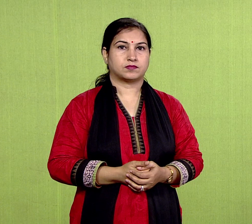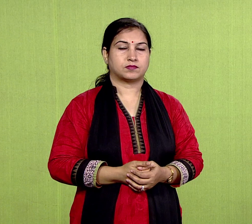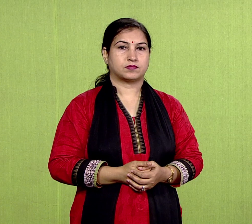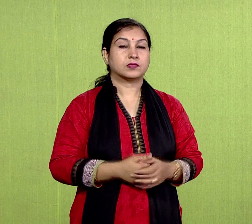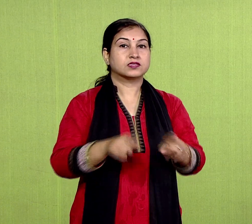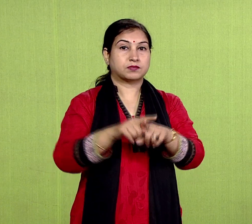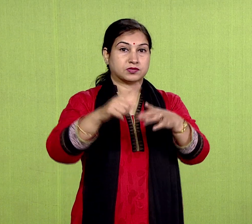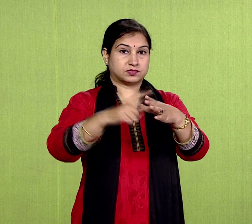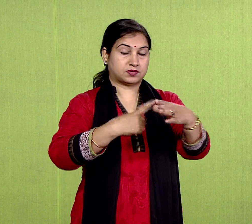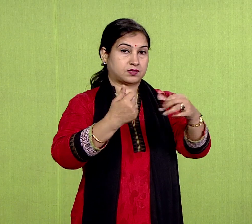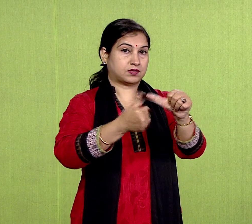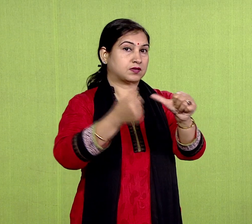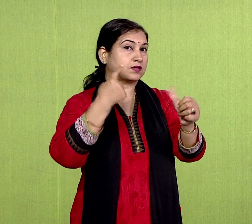Jain Agams,